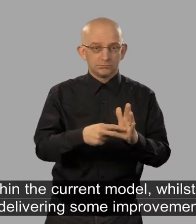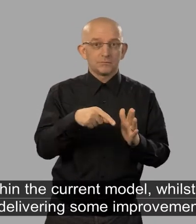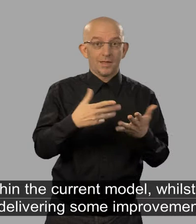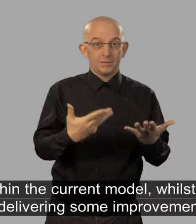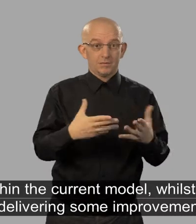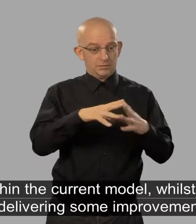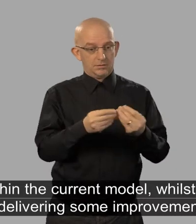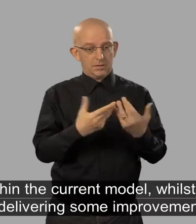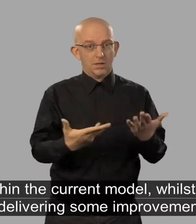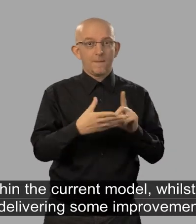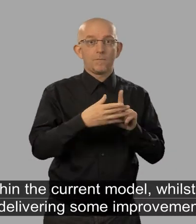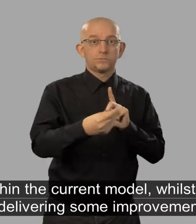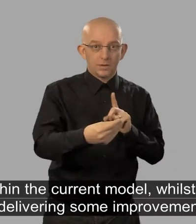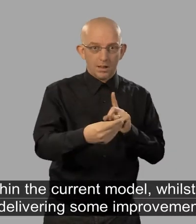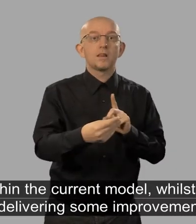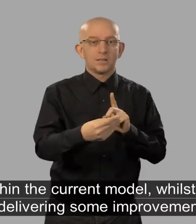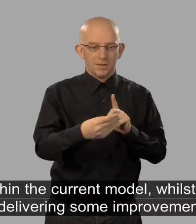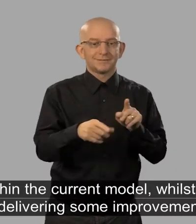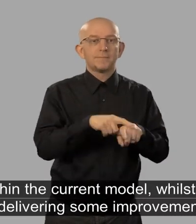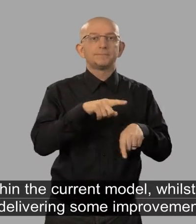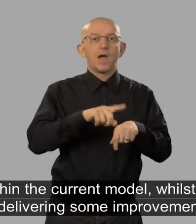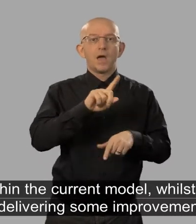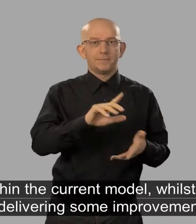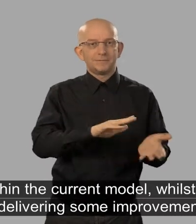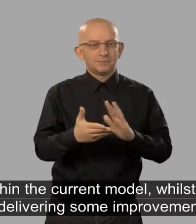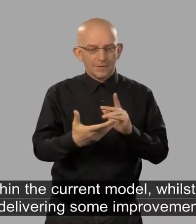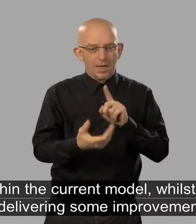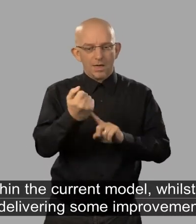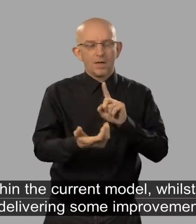whilst also delivering some improvements in claimant experience.